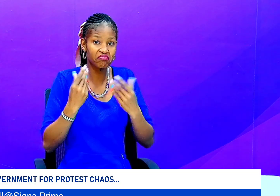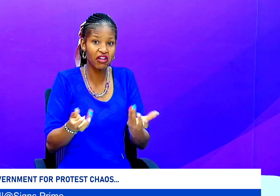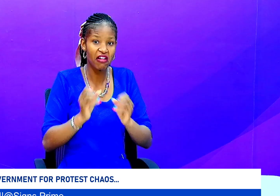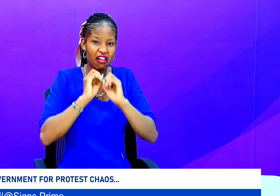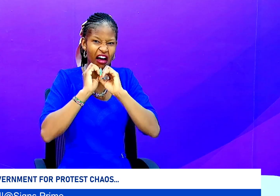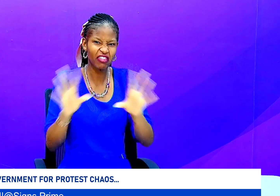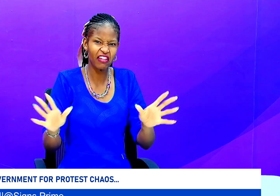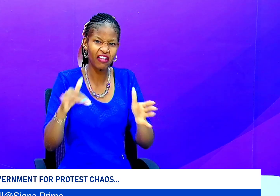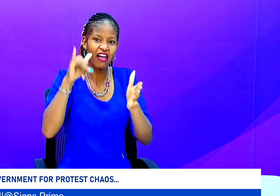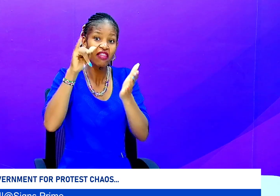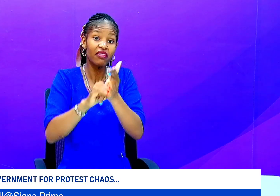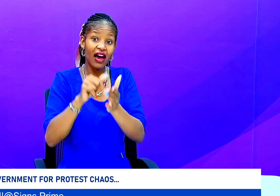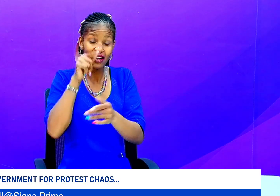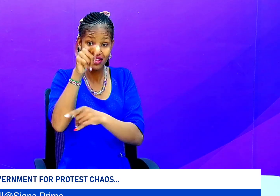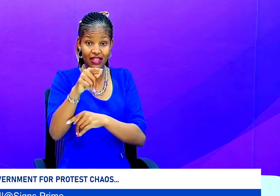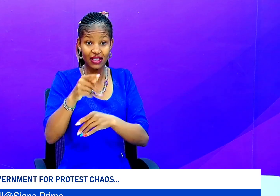explanations were